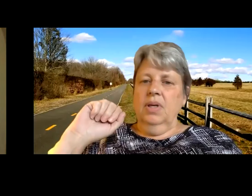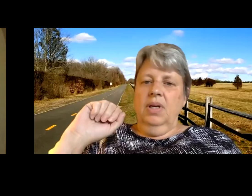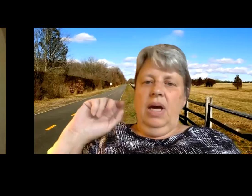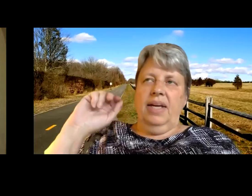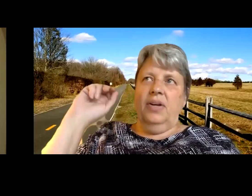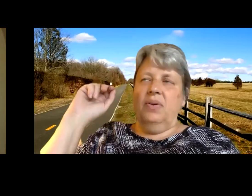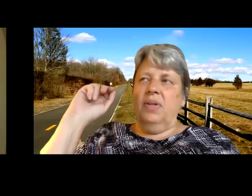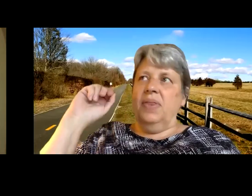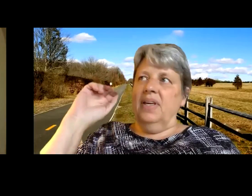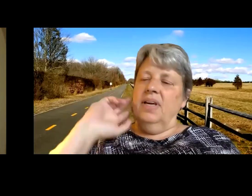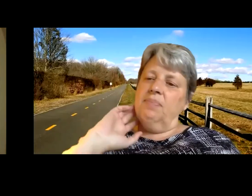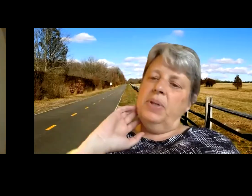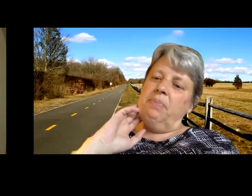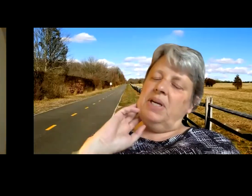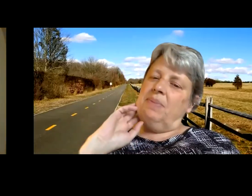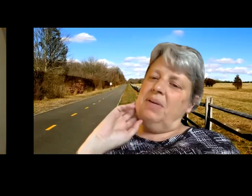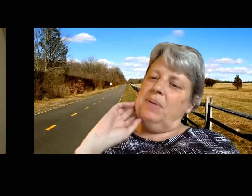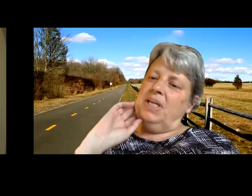I go to the employment committee meetings.